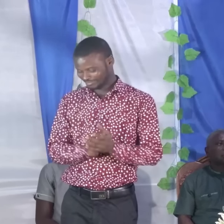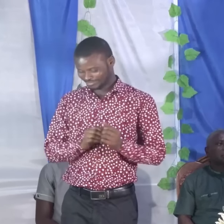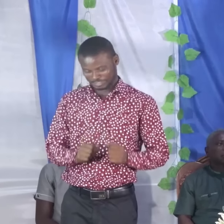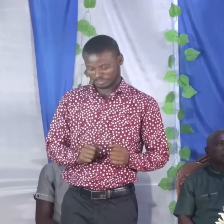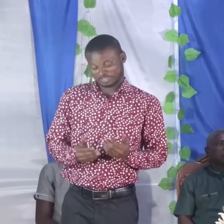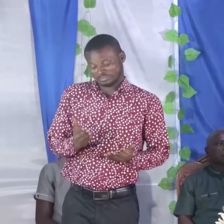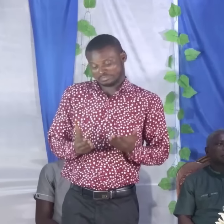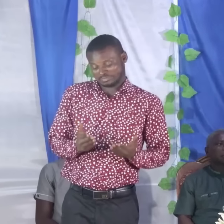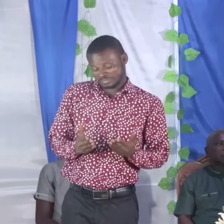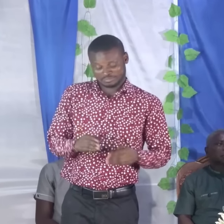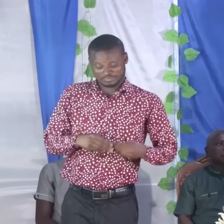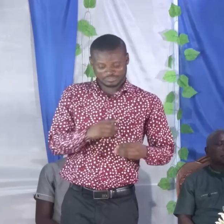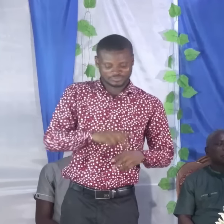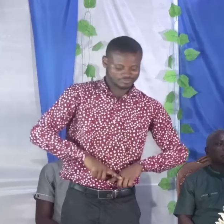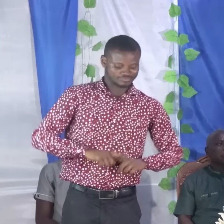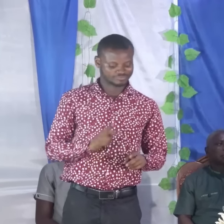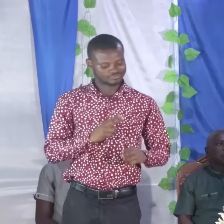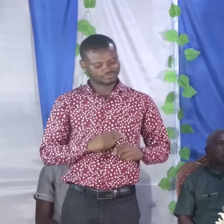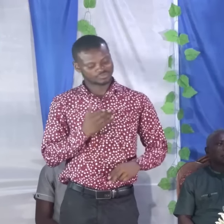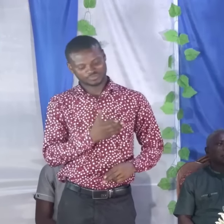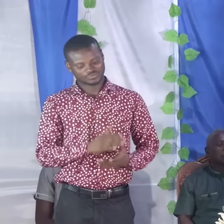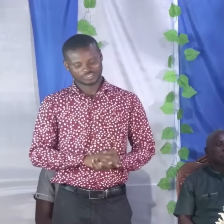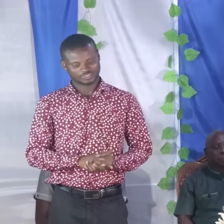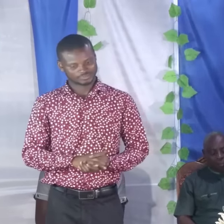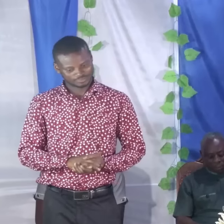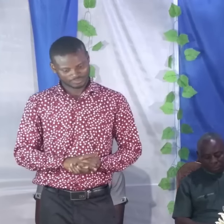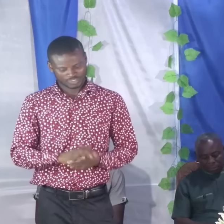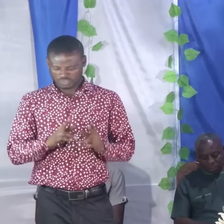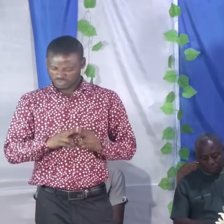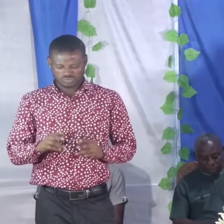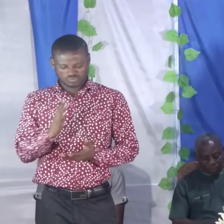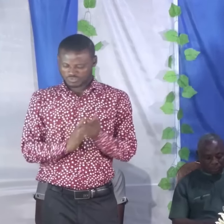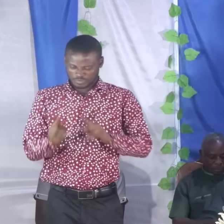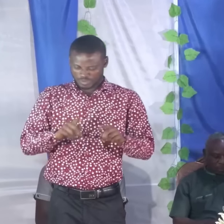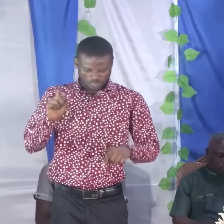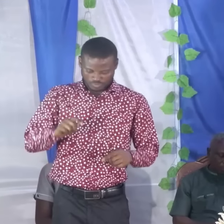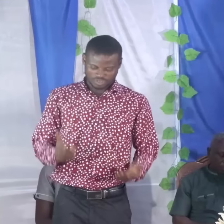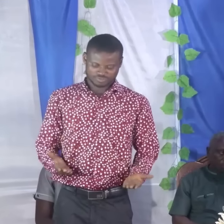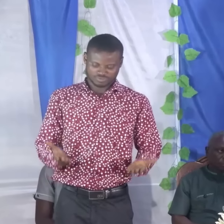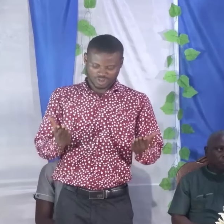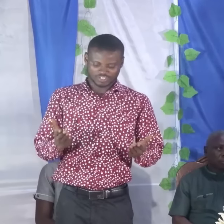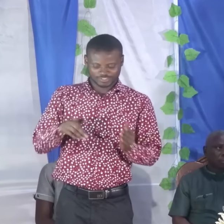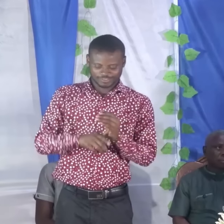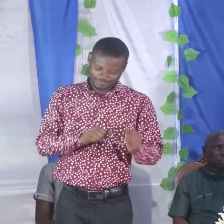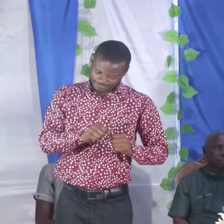As I said, the public story, Gina, near my Church of Christ through Esiho.